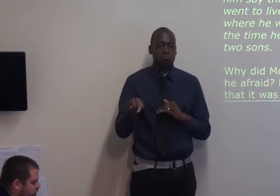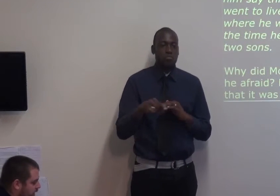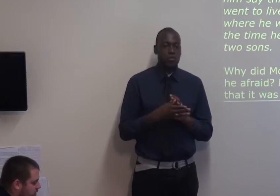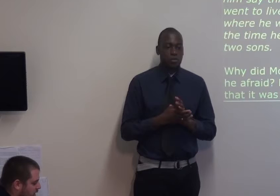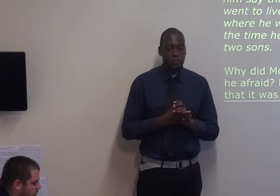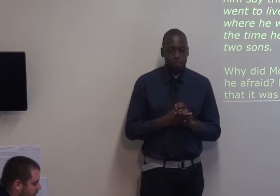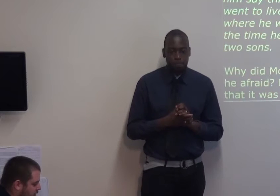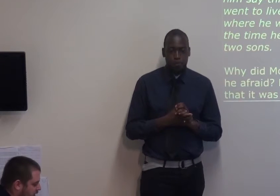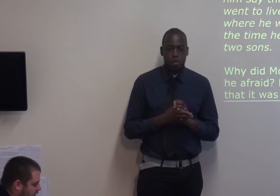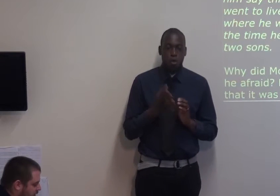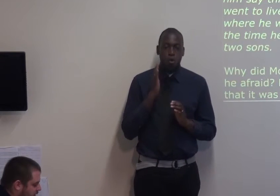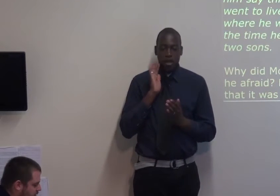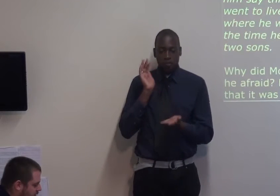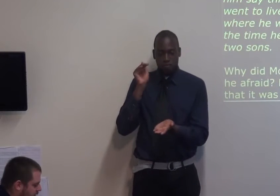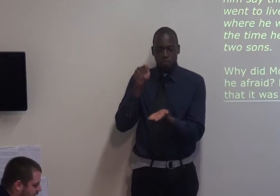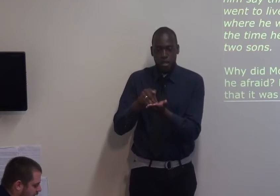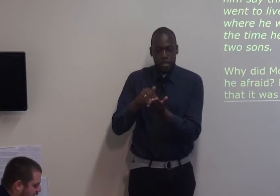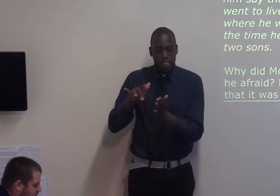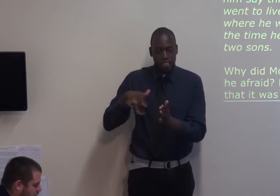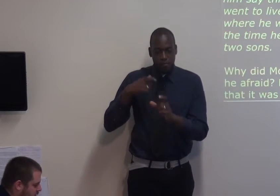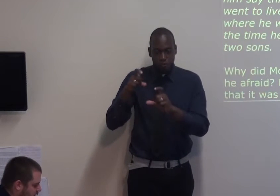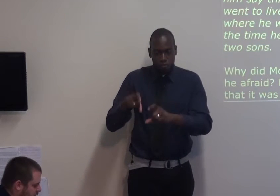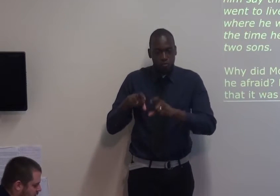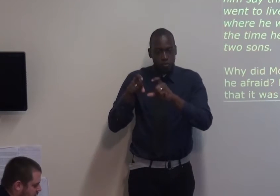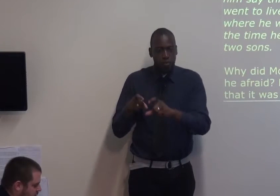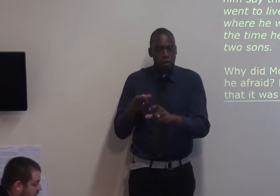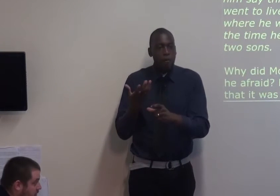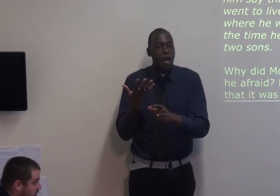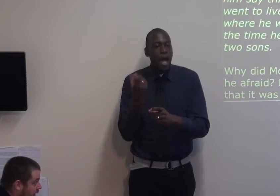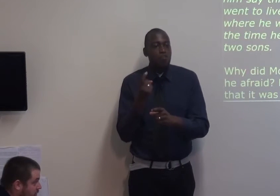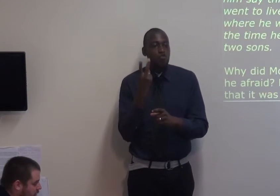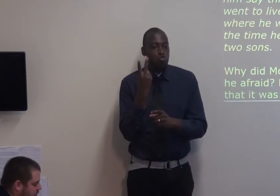During that time that he lived there, he had 2 sons." End